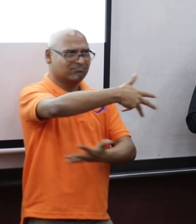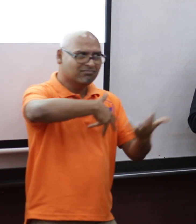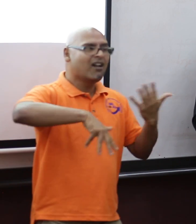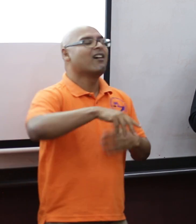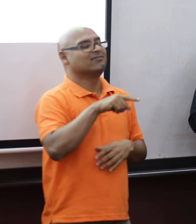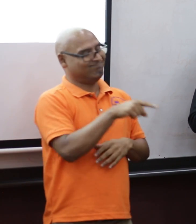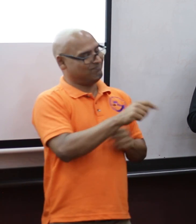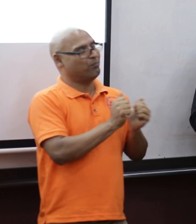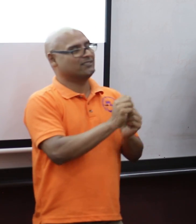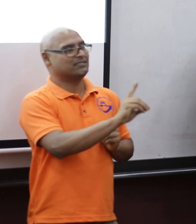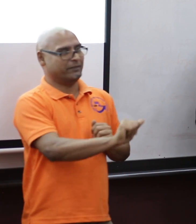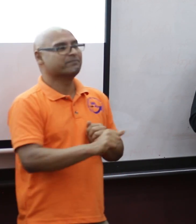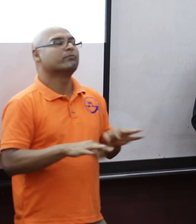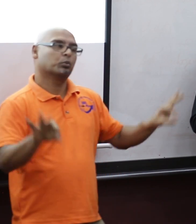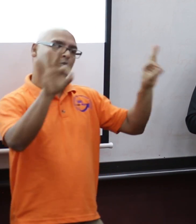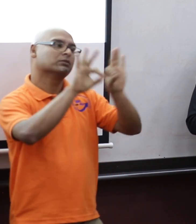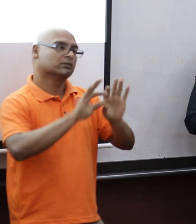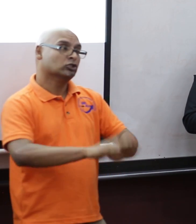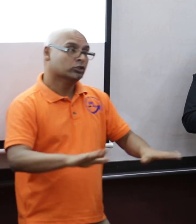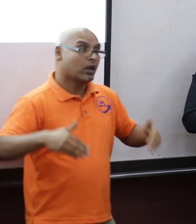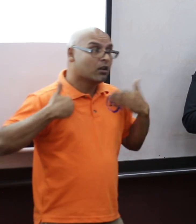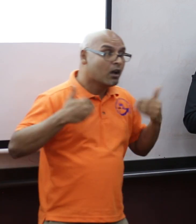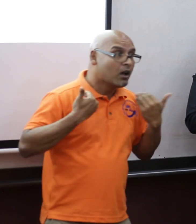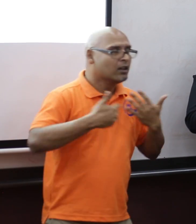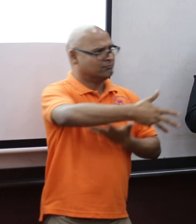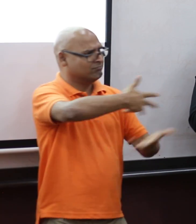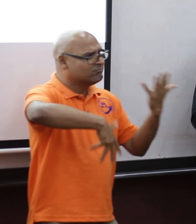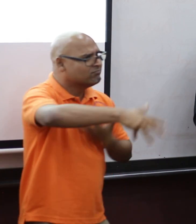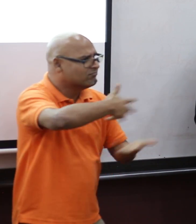They are a lot more accepting, so that is where we have to start. So we see there